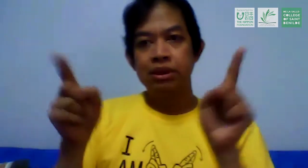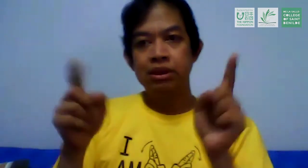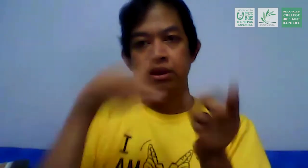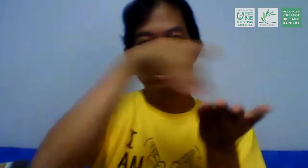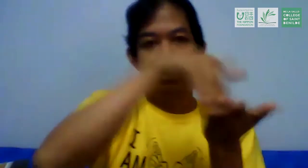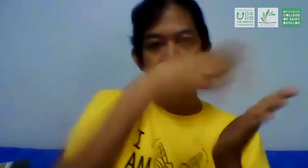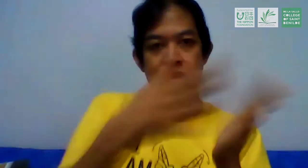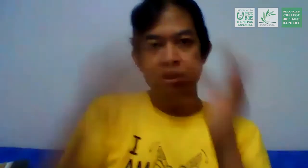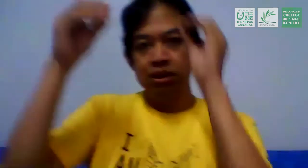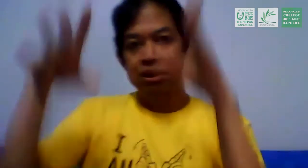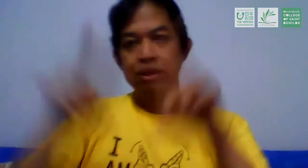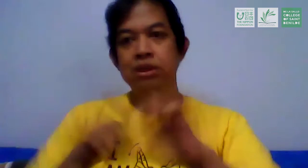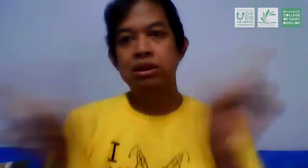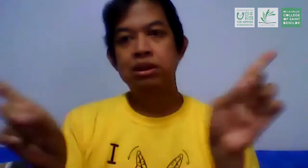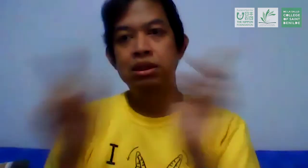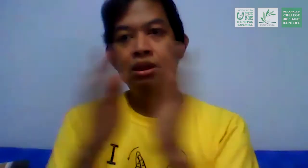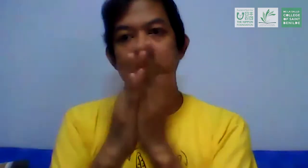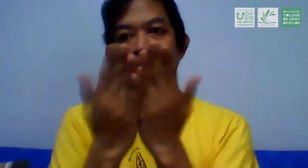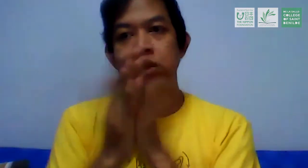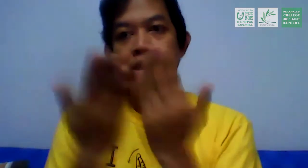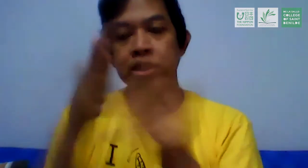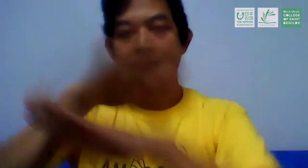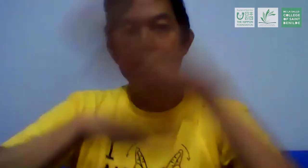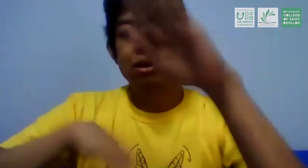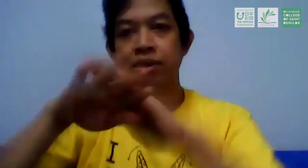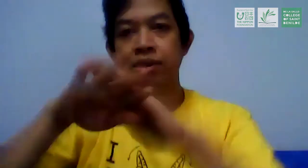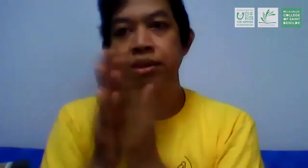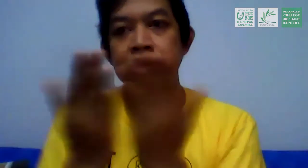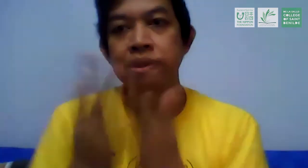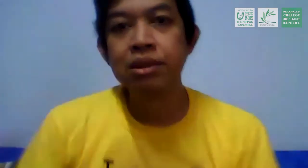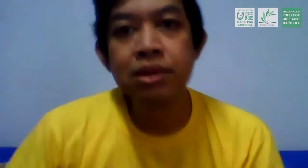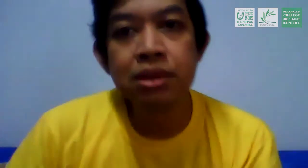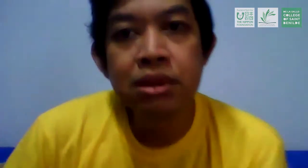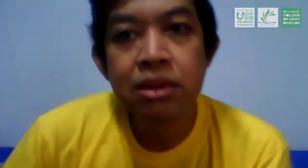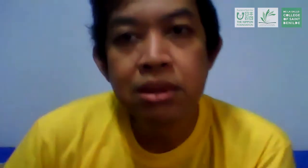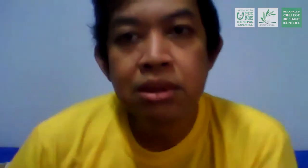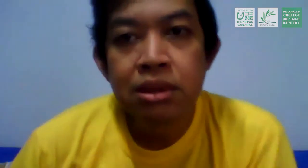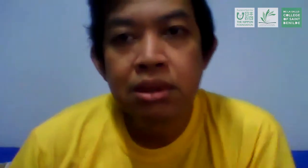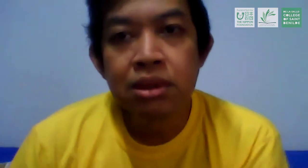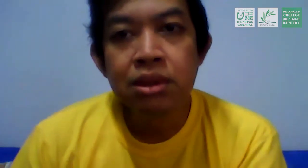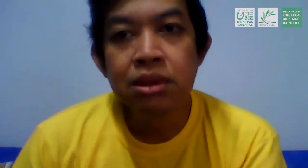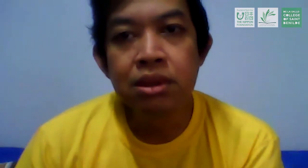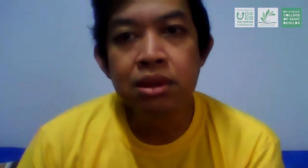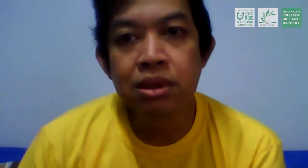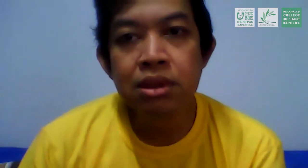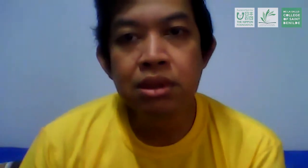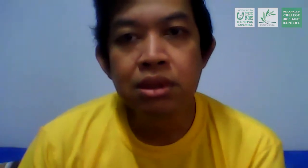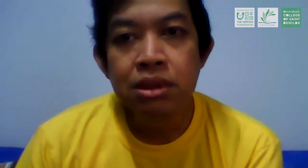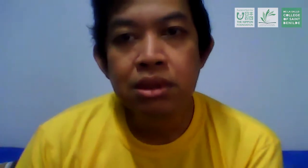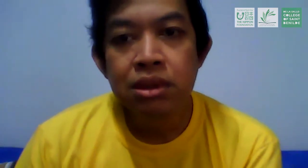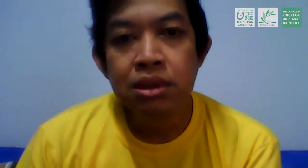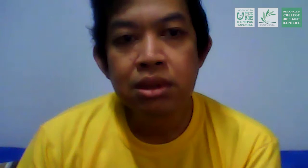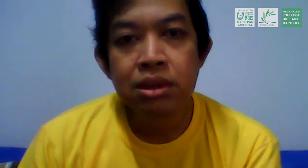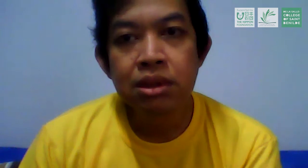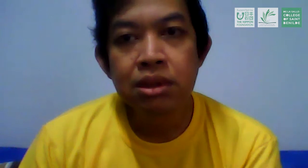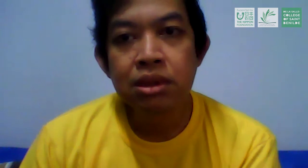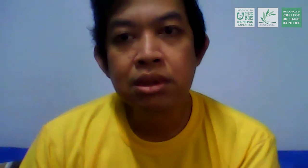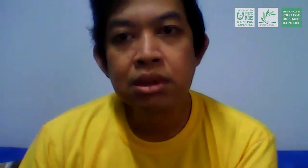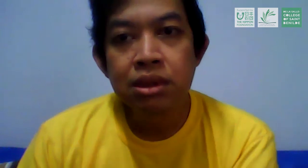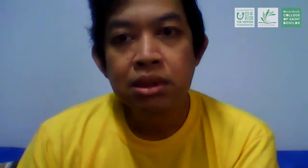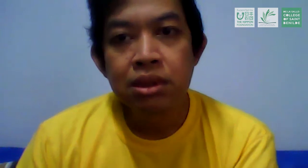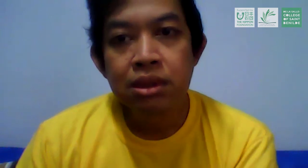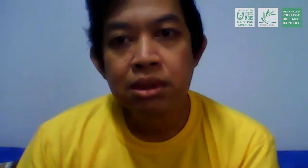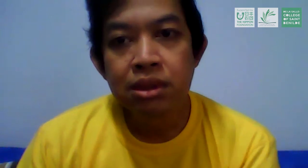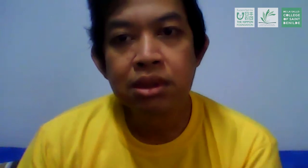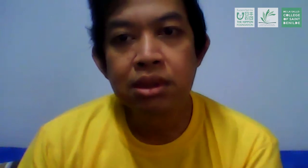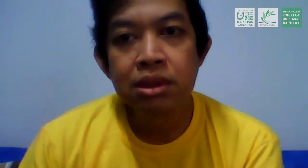So the teacher uses the book to teach while the student uses the handbook to answer. No, you don't